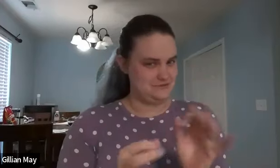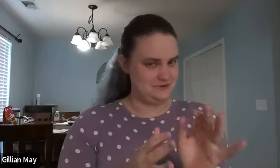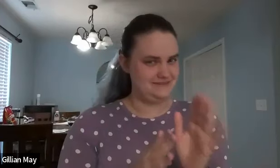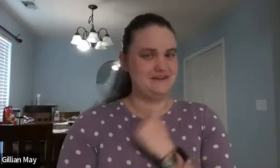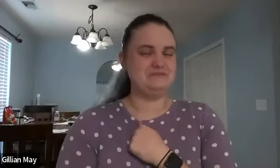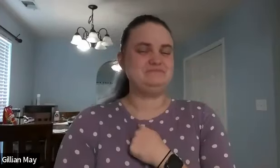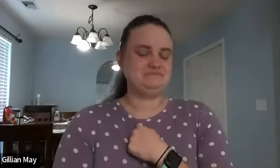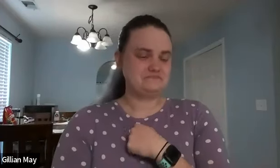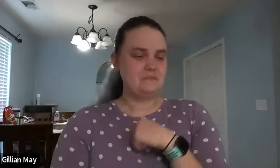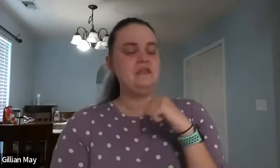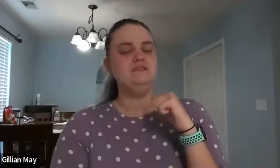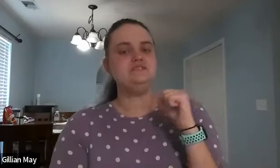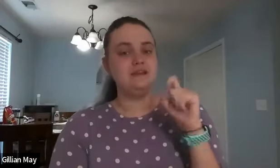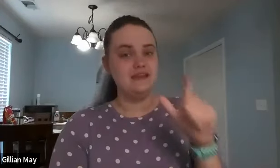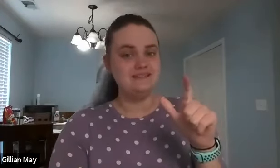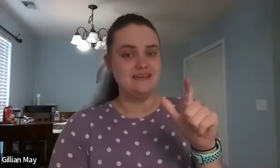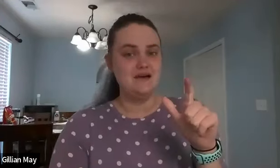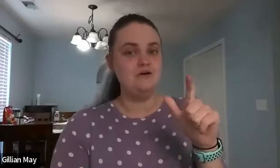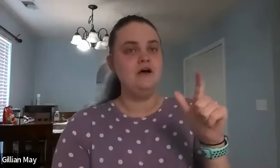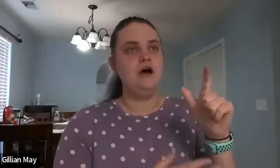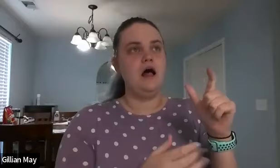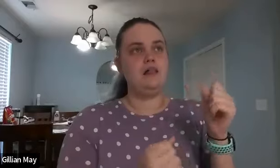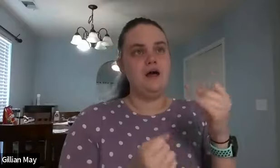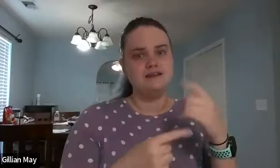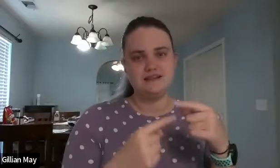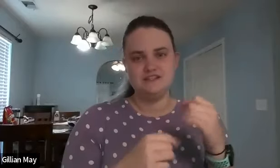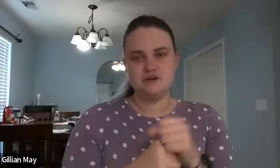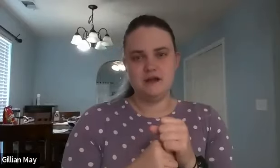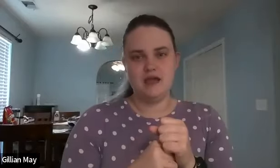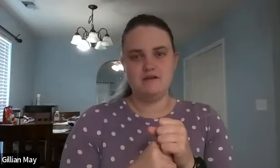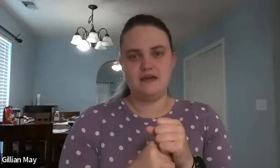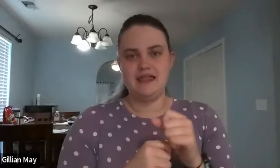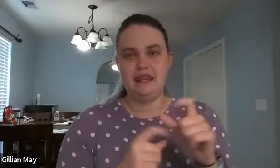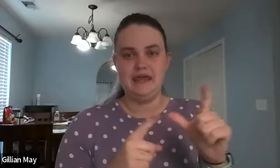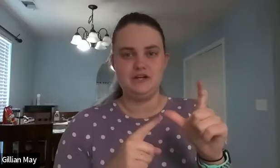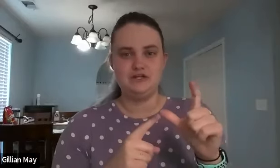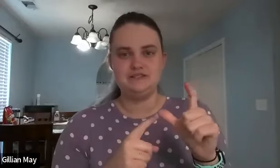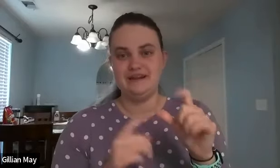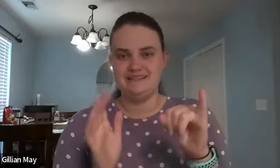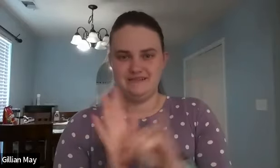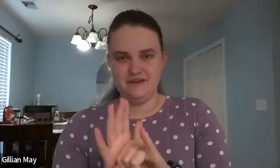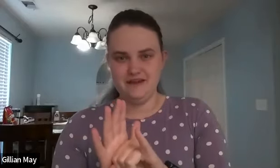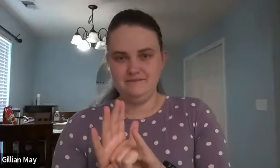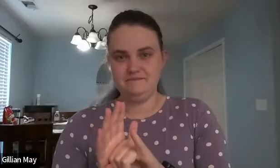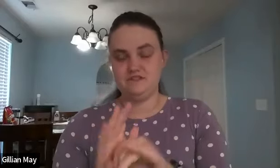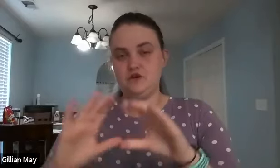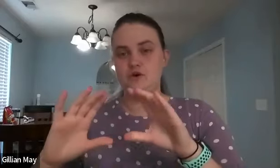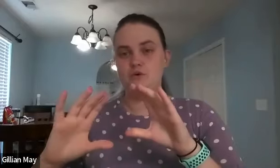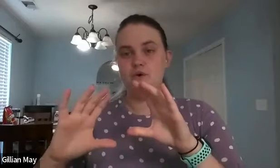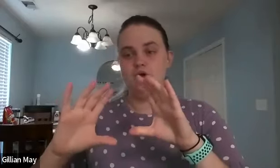quick. Sorry. So in ASL, a lot of signs don't have that letter to identify. So